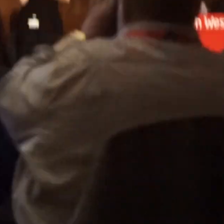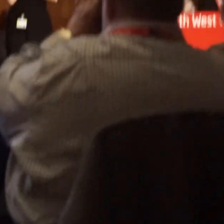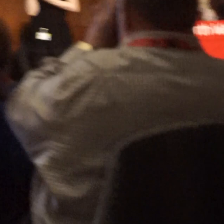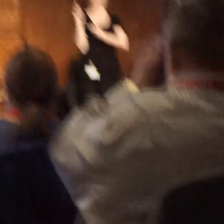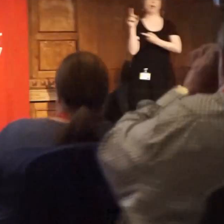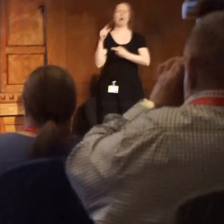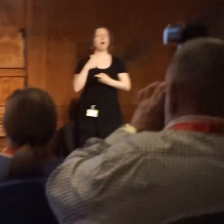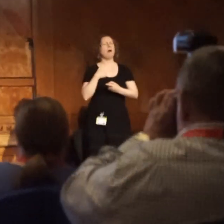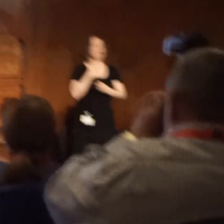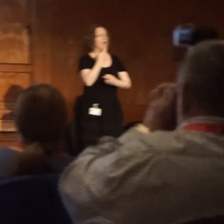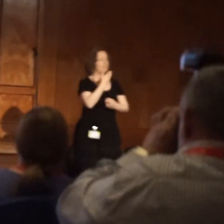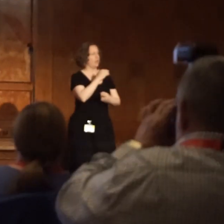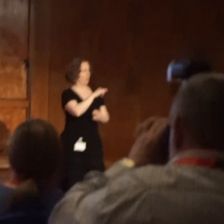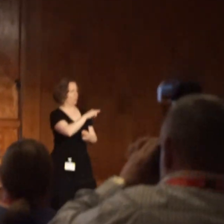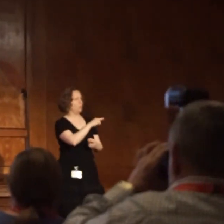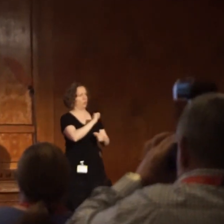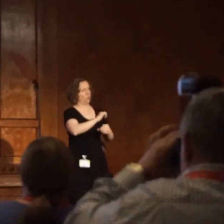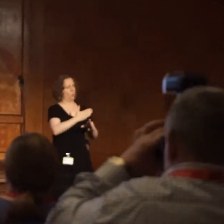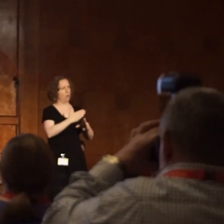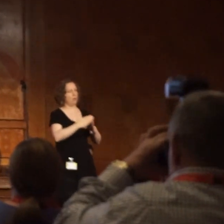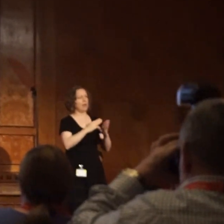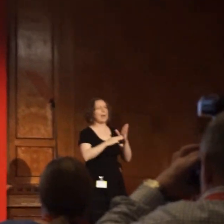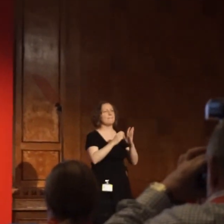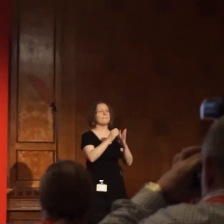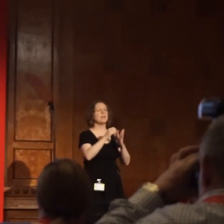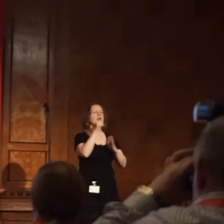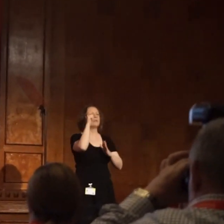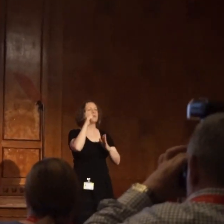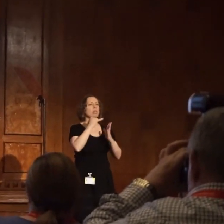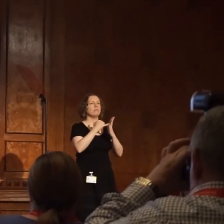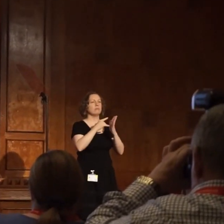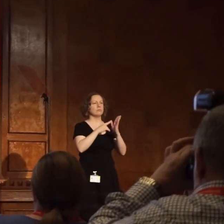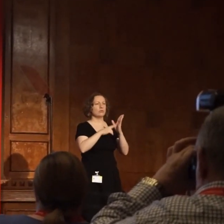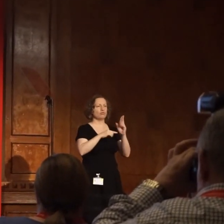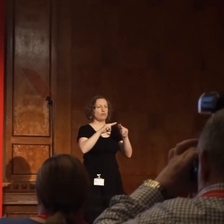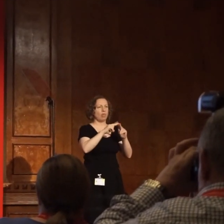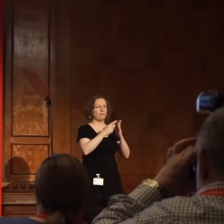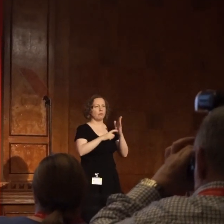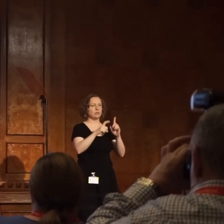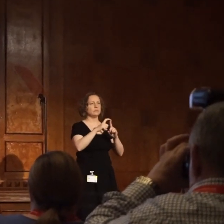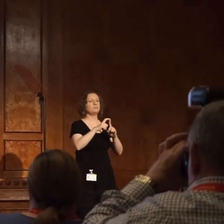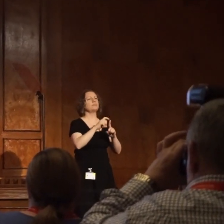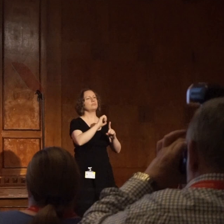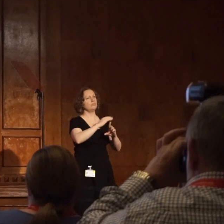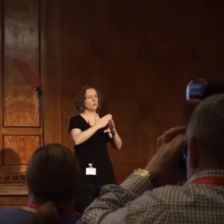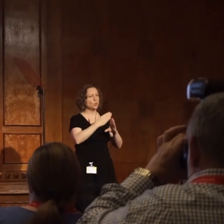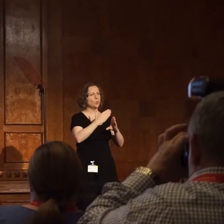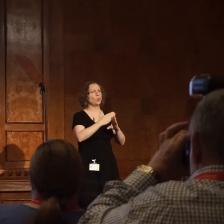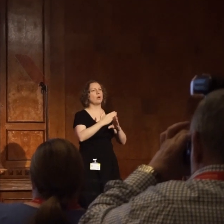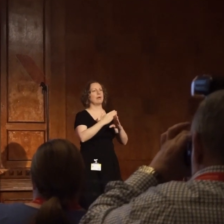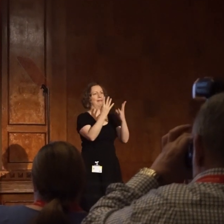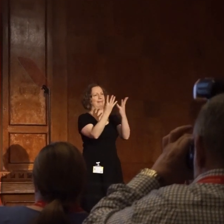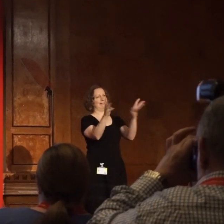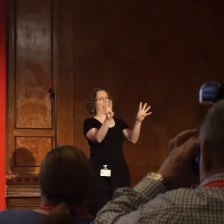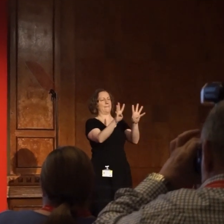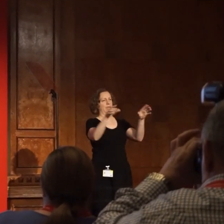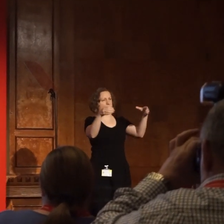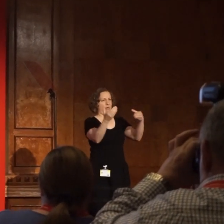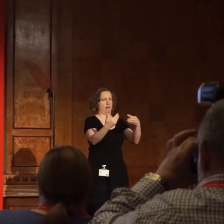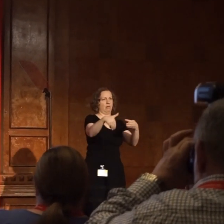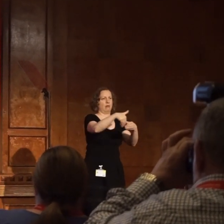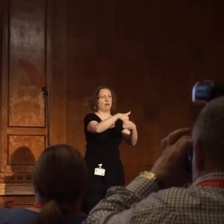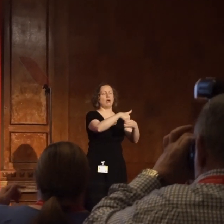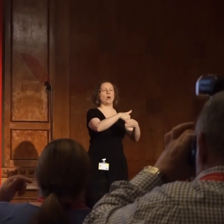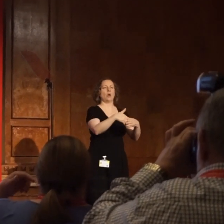do as MP for Salford, but also the great work you do around the Shadow Cabinet table. You're absolutely brilliant, the way you've